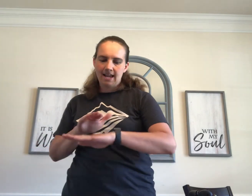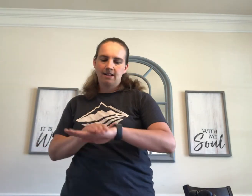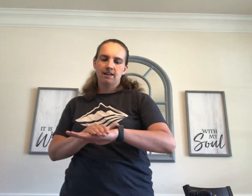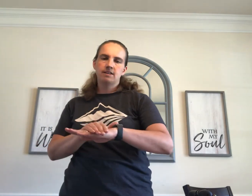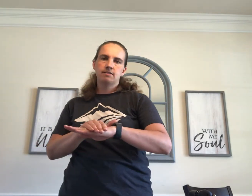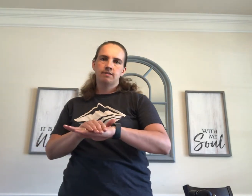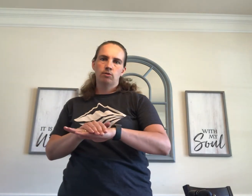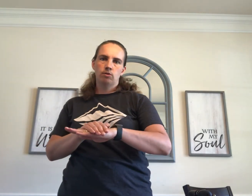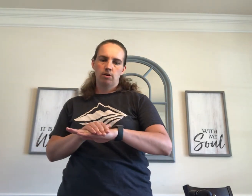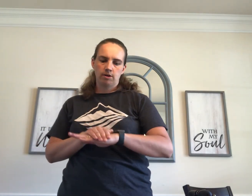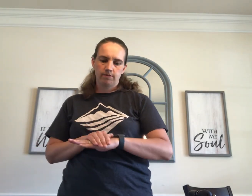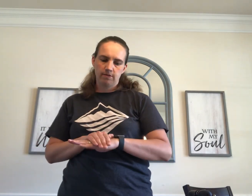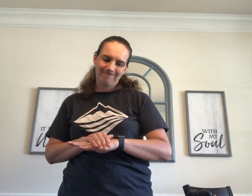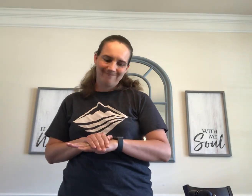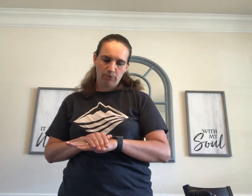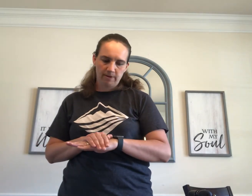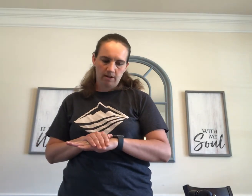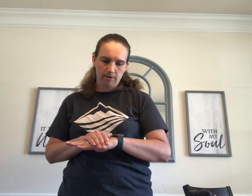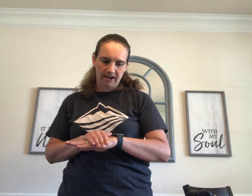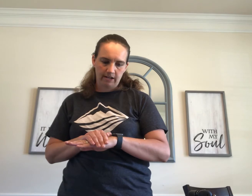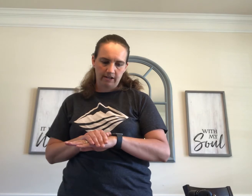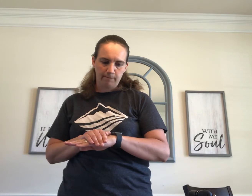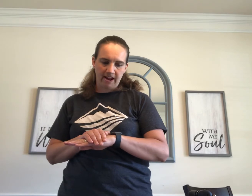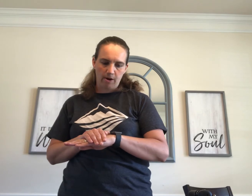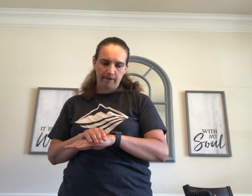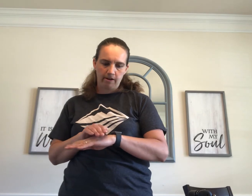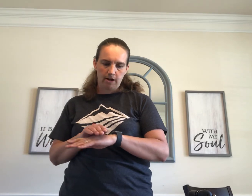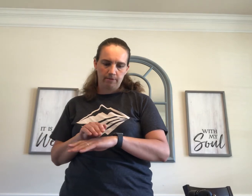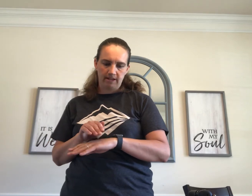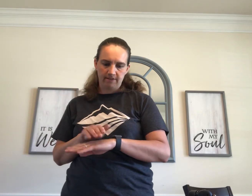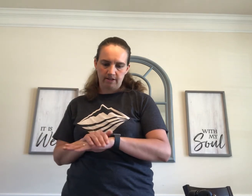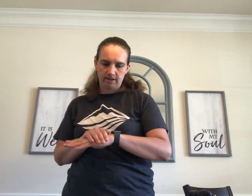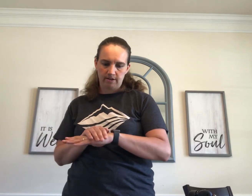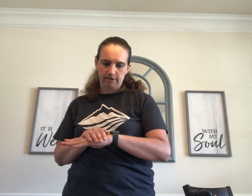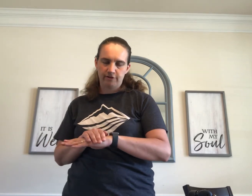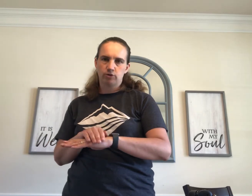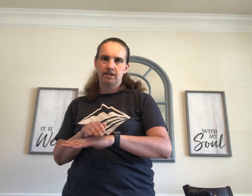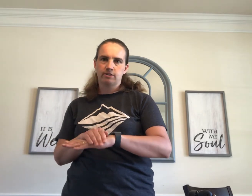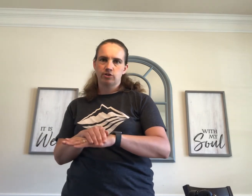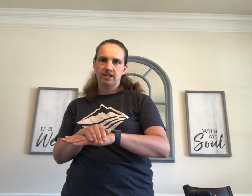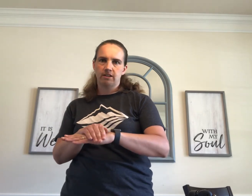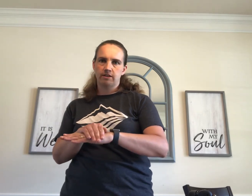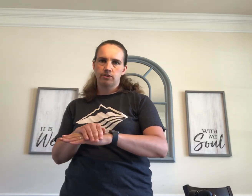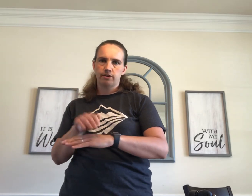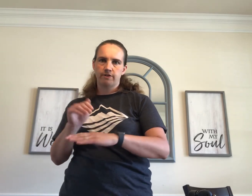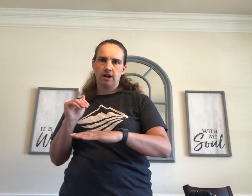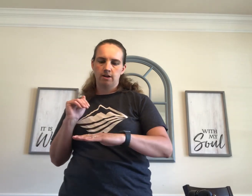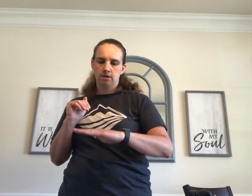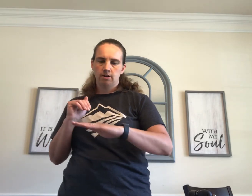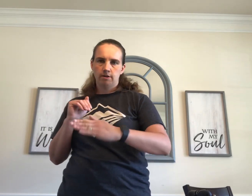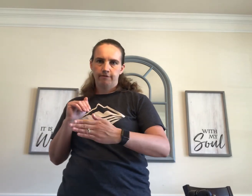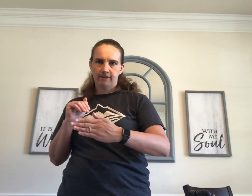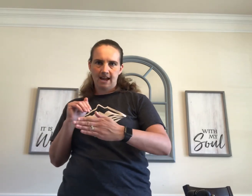England, or it would be the United Kingdom now, but I believe that the official sign is just England. So you've got flat